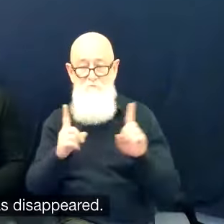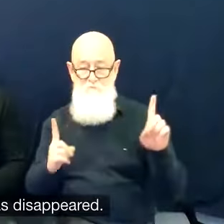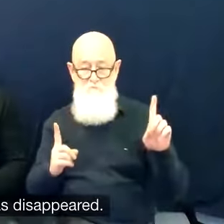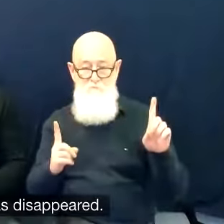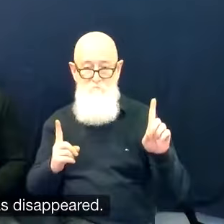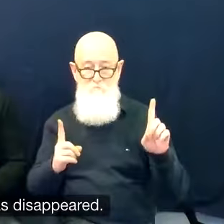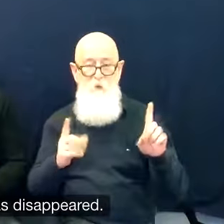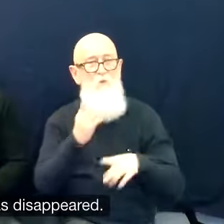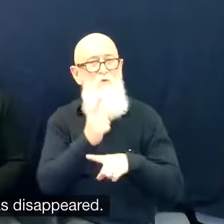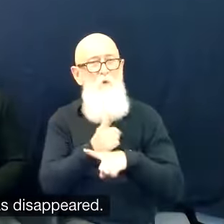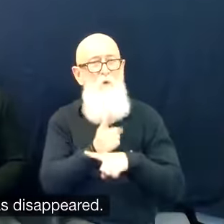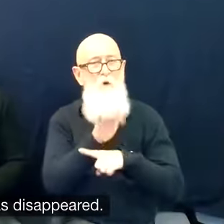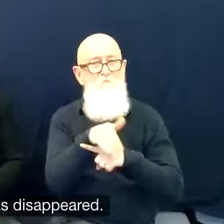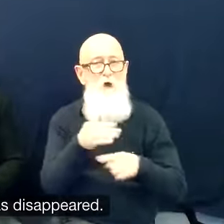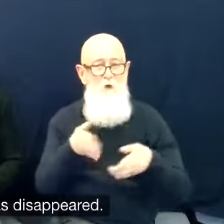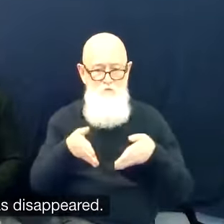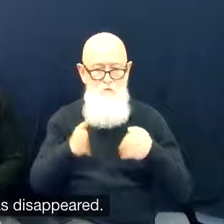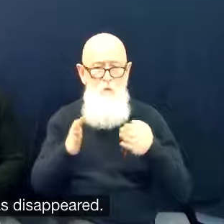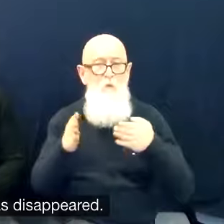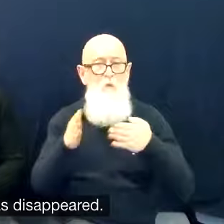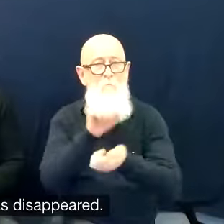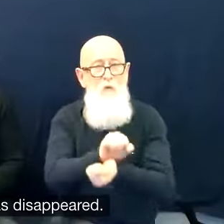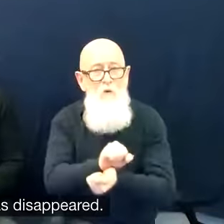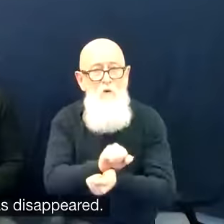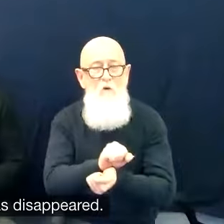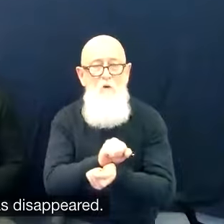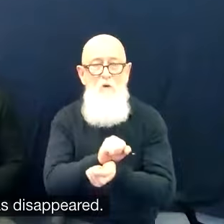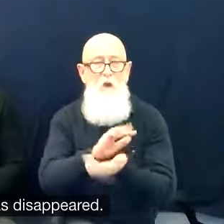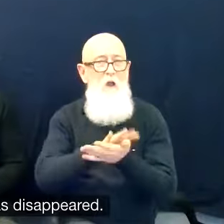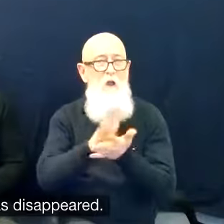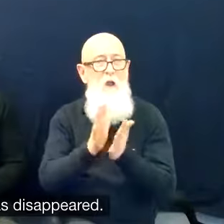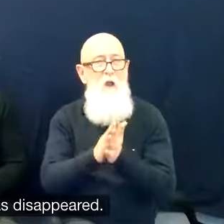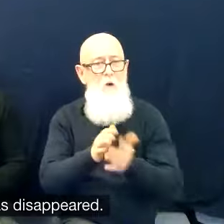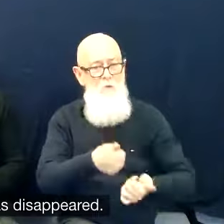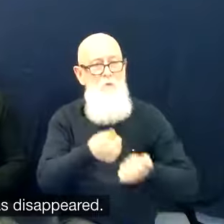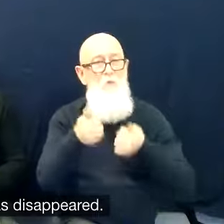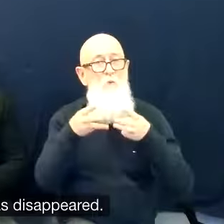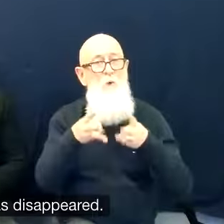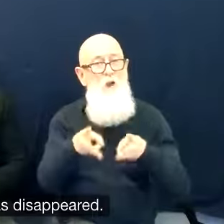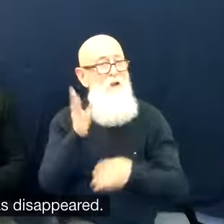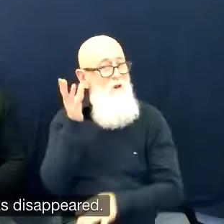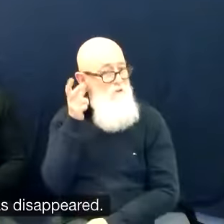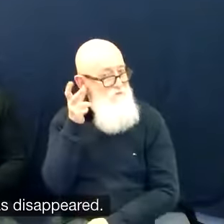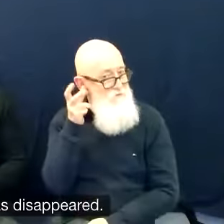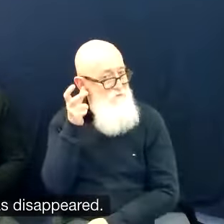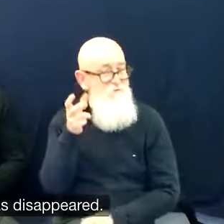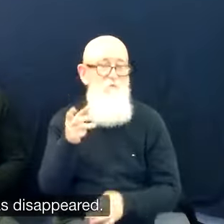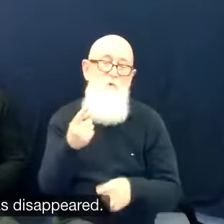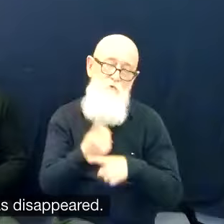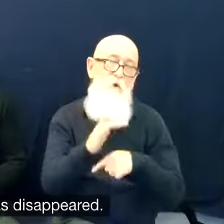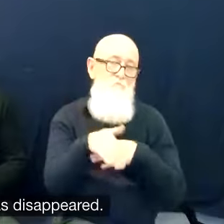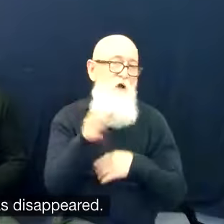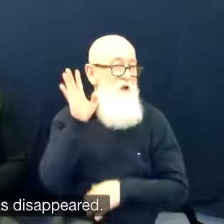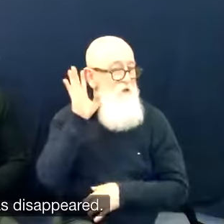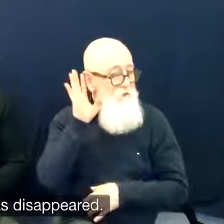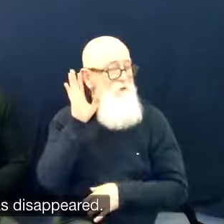roadblocks and how to effectively listen. So listening skills